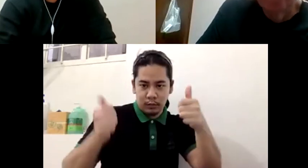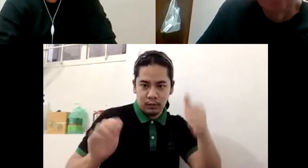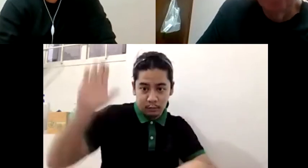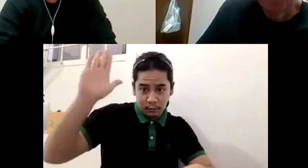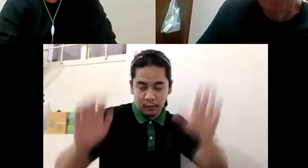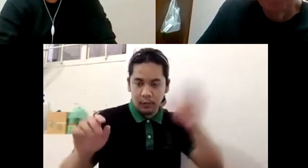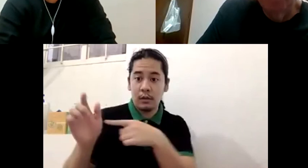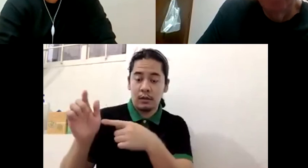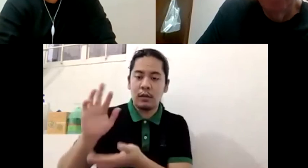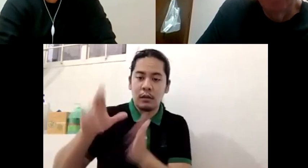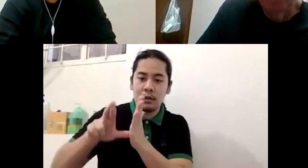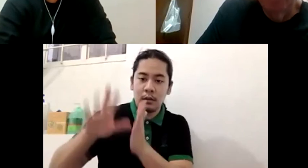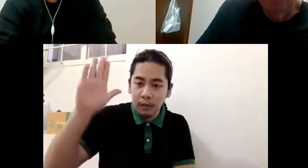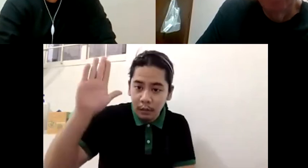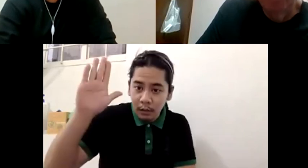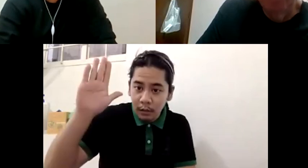Review or lesson?